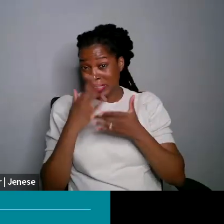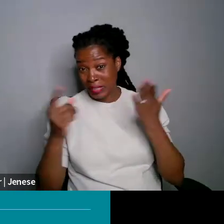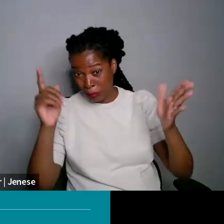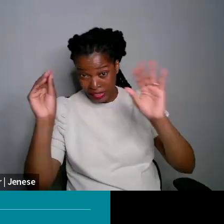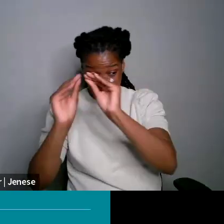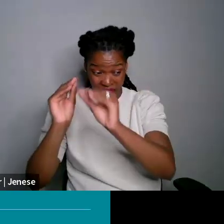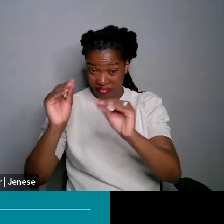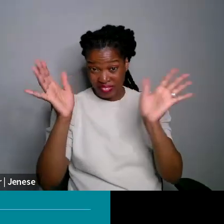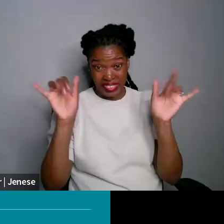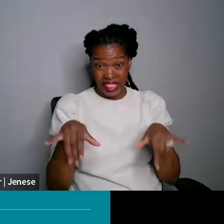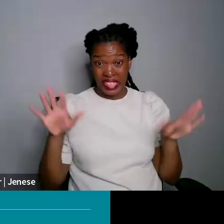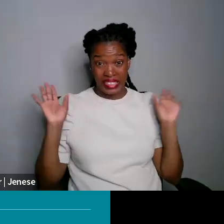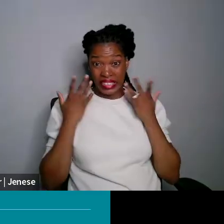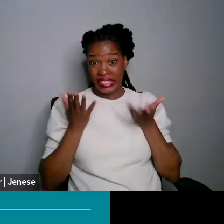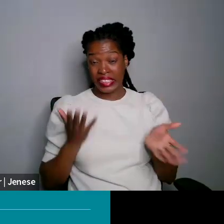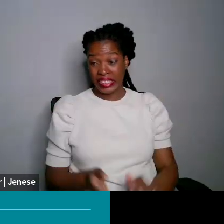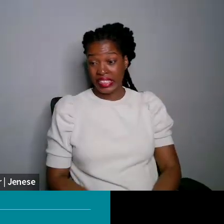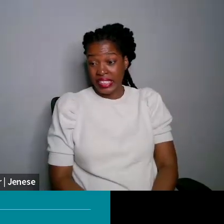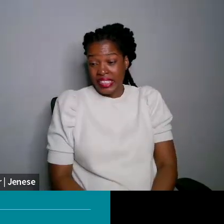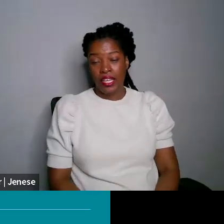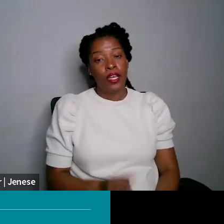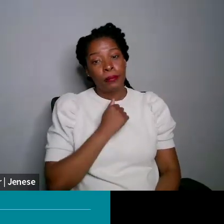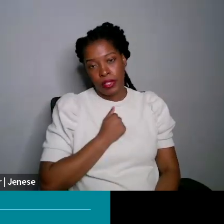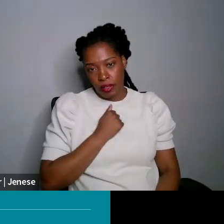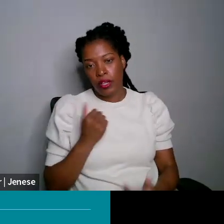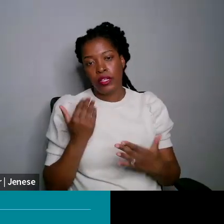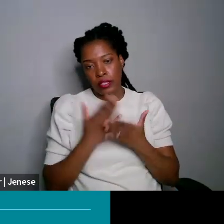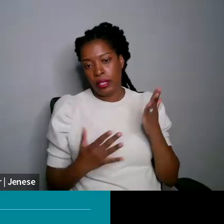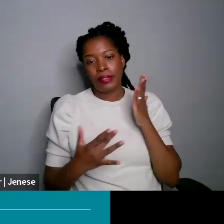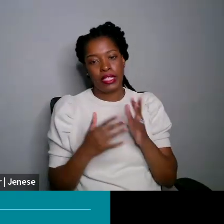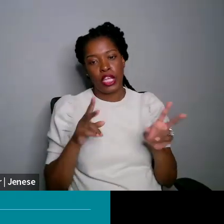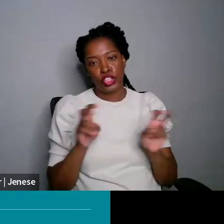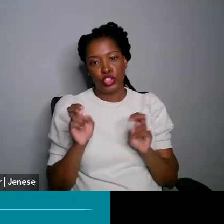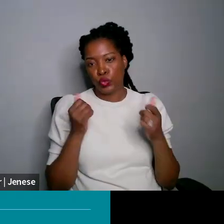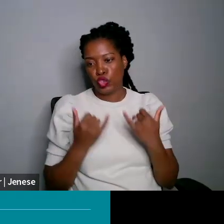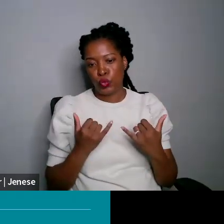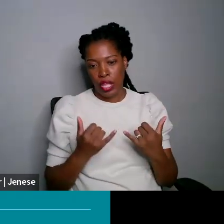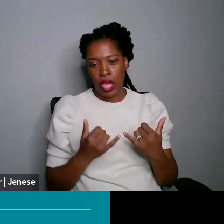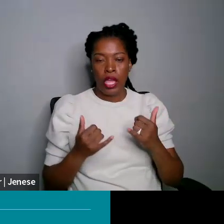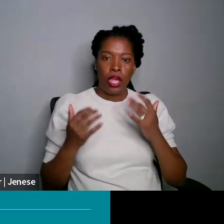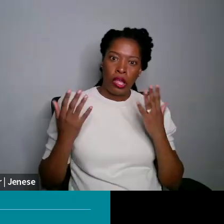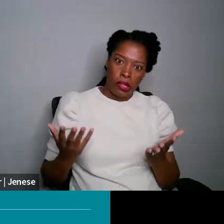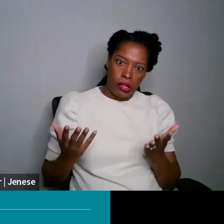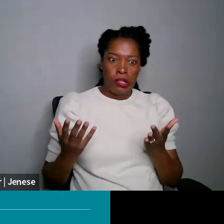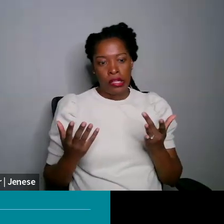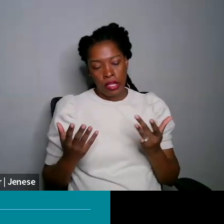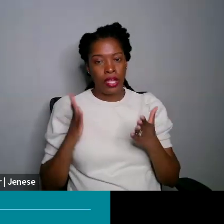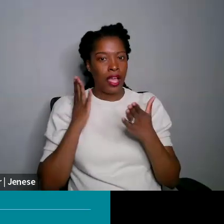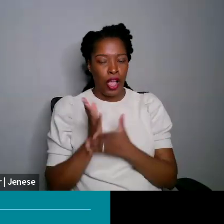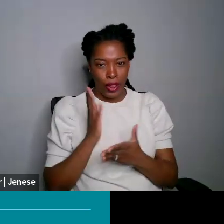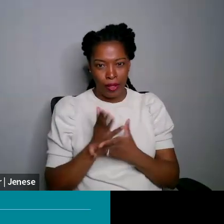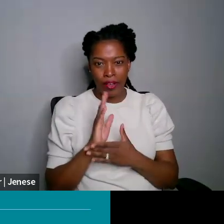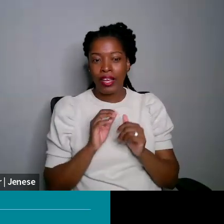it. So we've been having a few tech glitchy issues today. I don't know. But all right. So